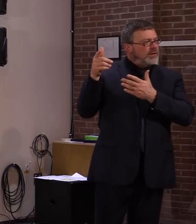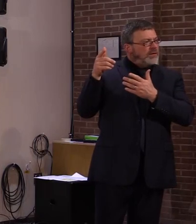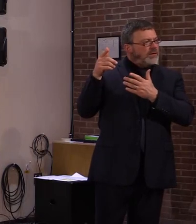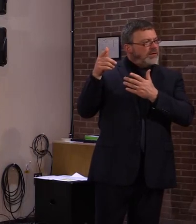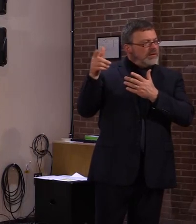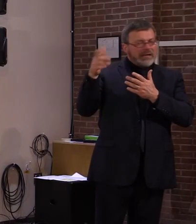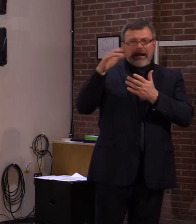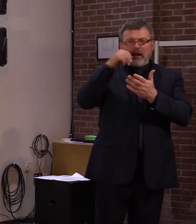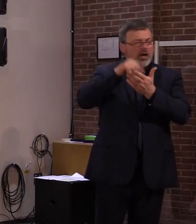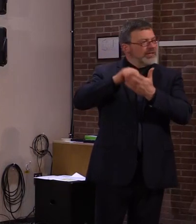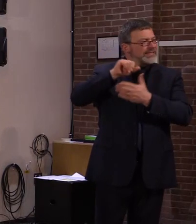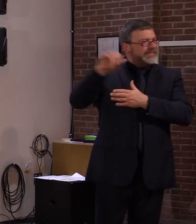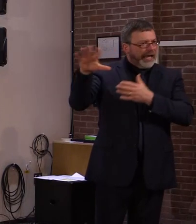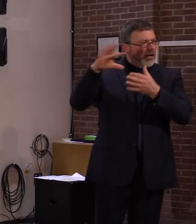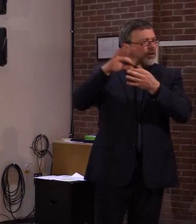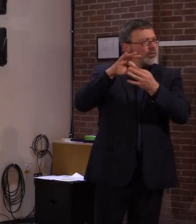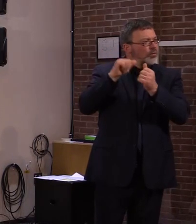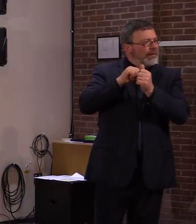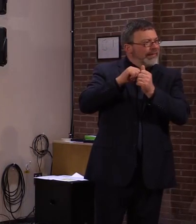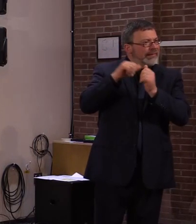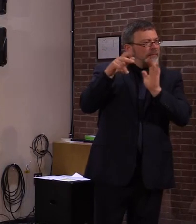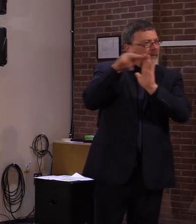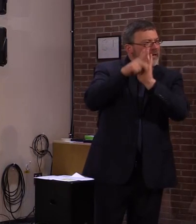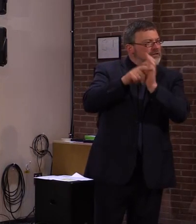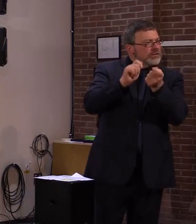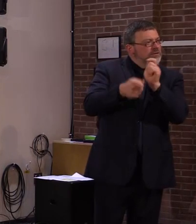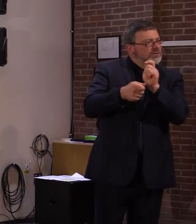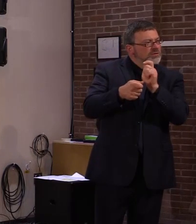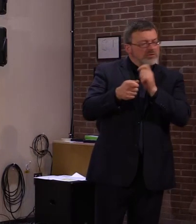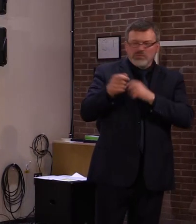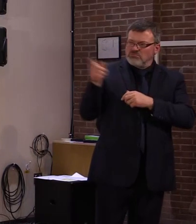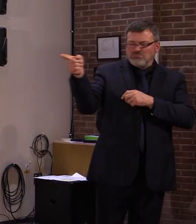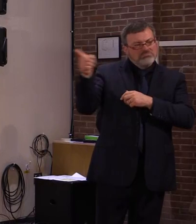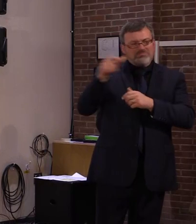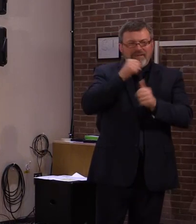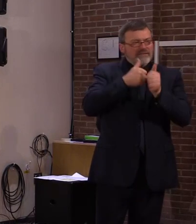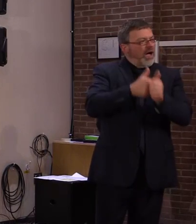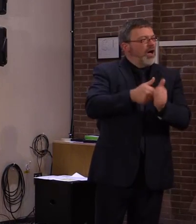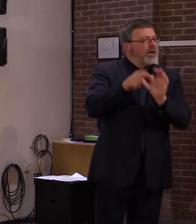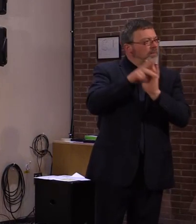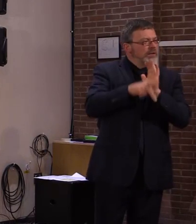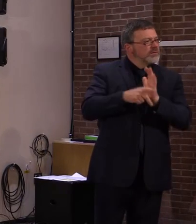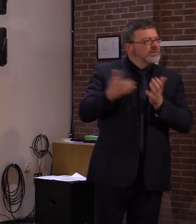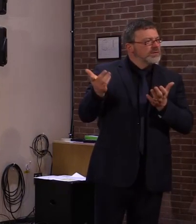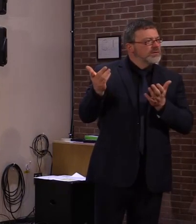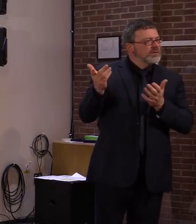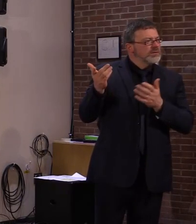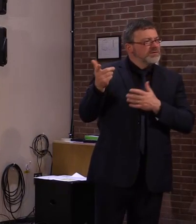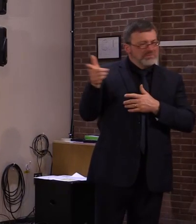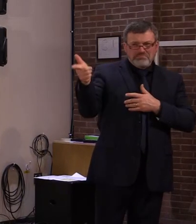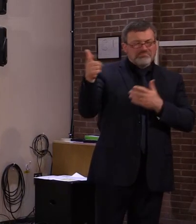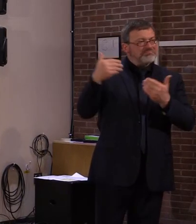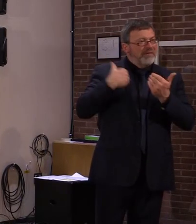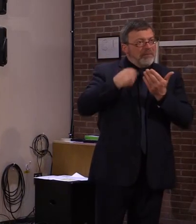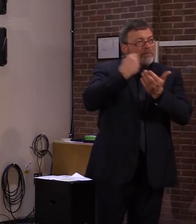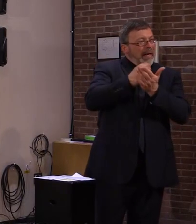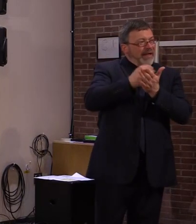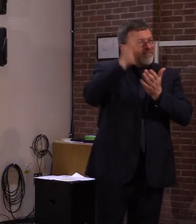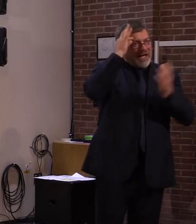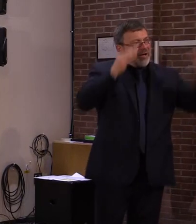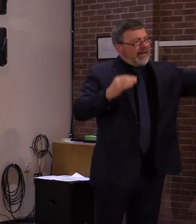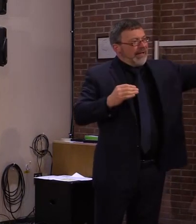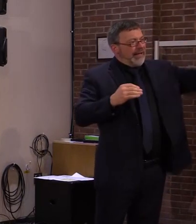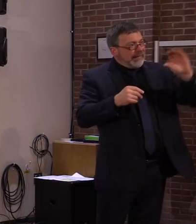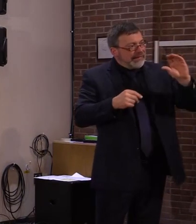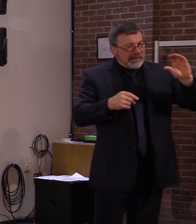They call it immoral for you to have the money from the federal government to put people in motels and choose not to spend it and